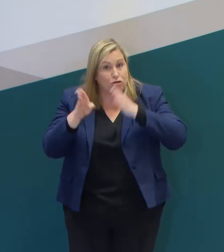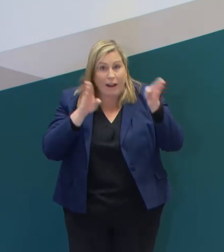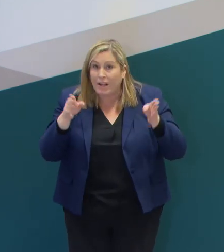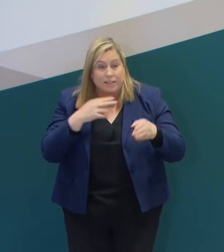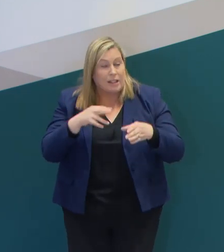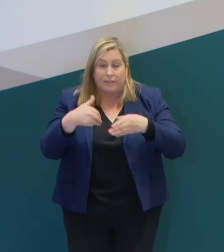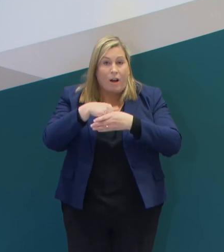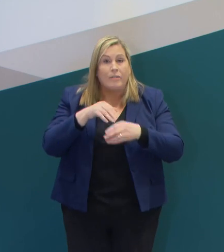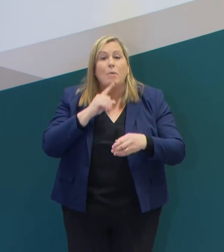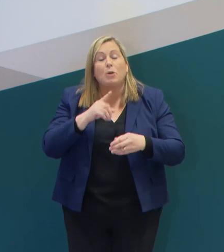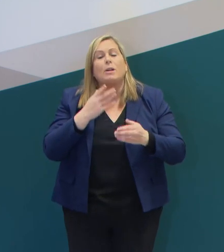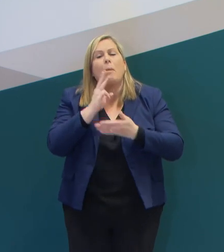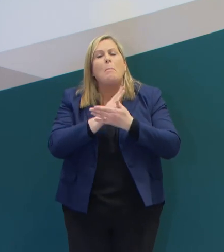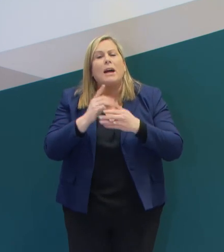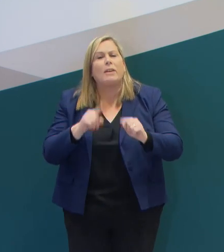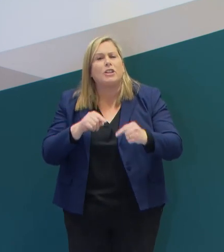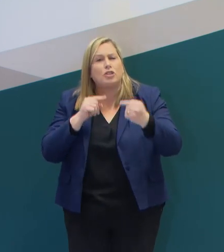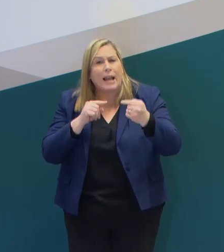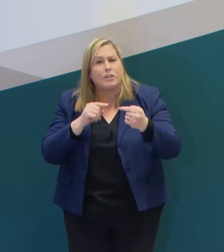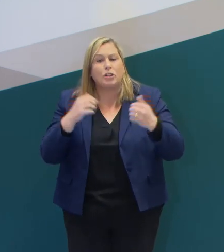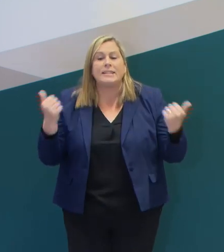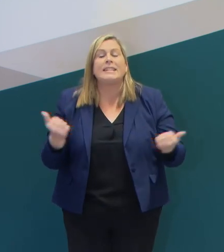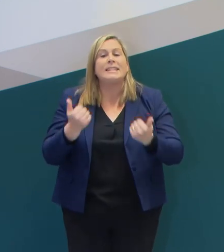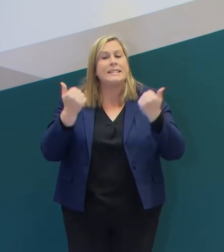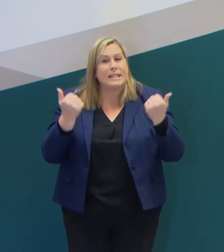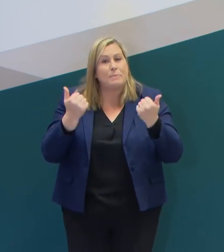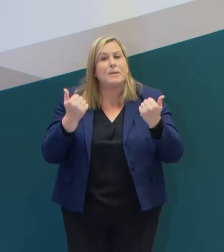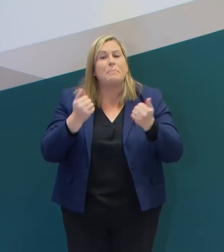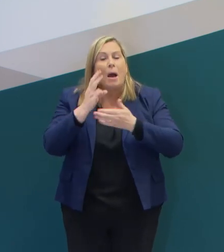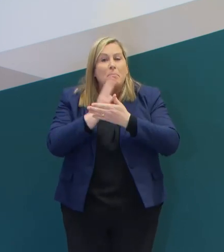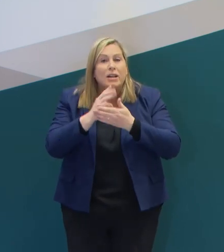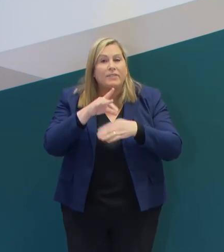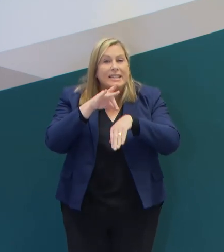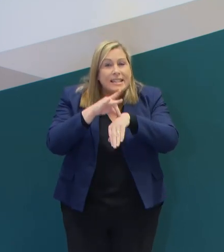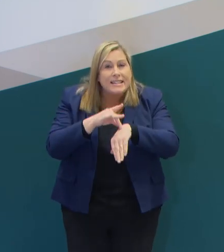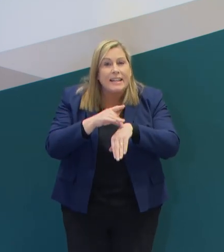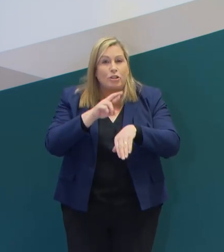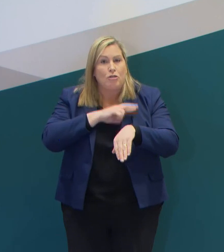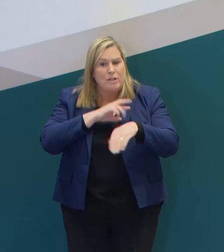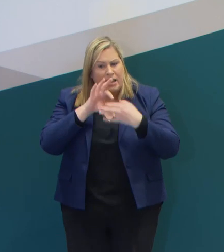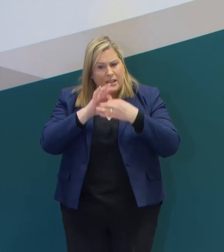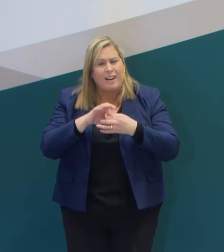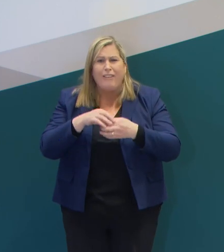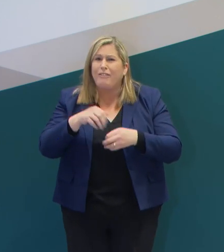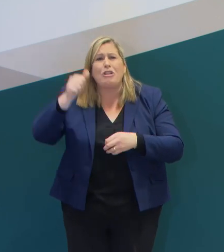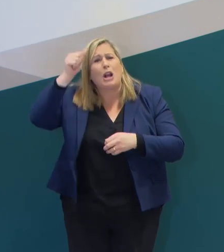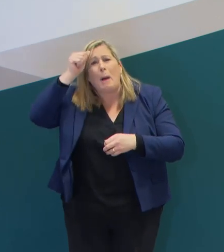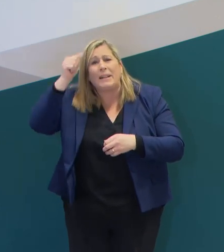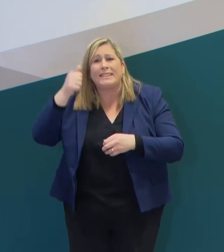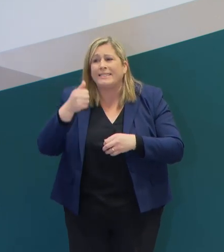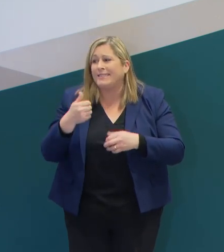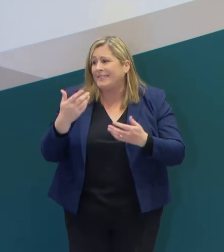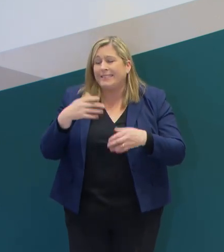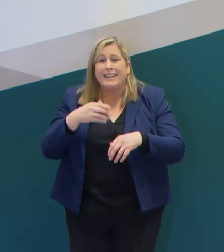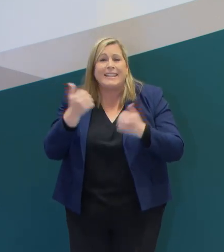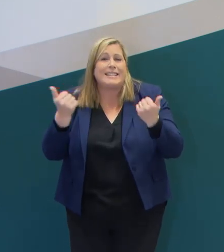challenge of this disease is that the symptom component of the disease relates essentially to pretty common symptoms that, as Killian